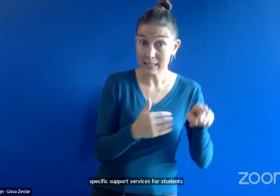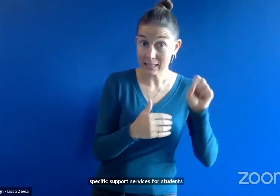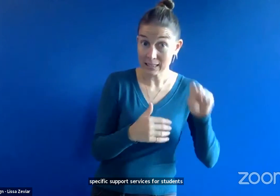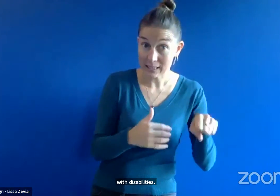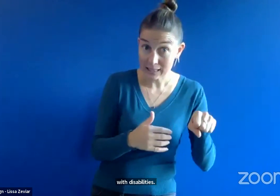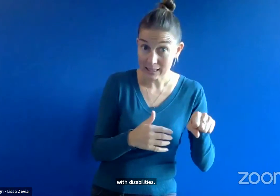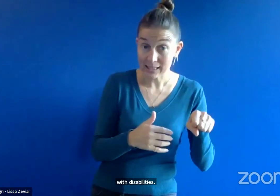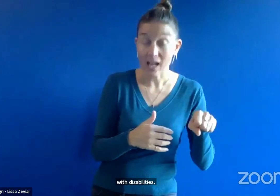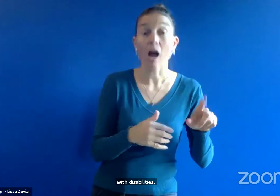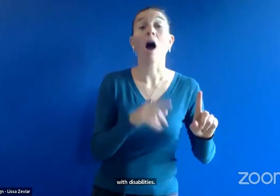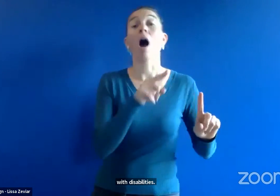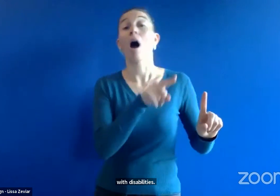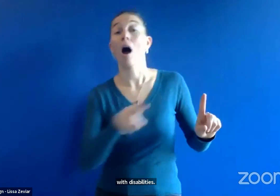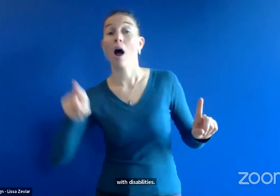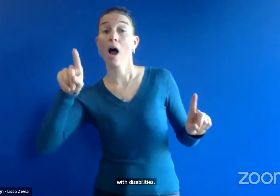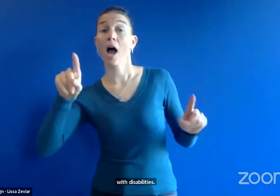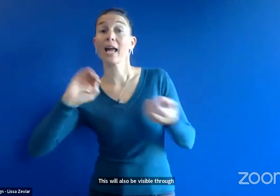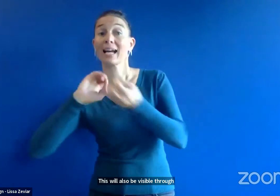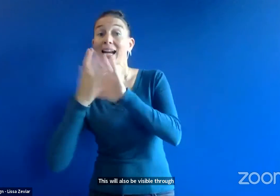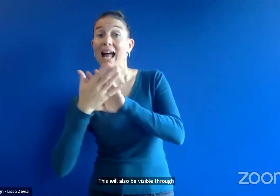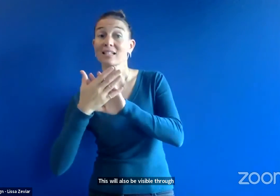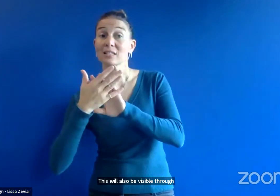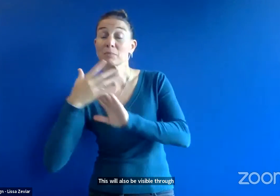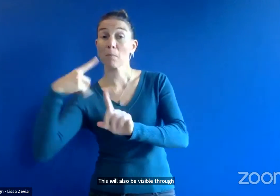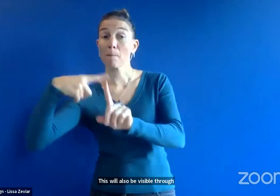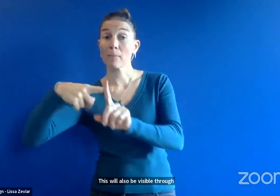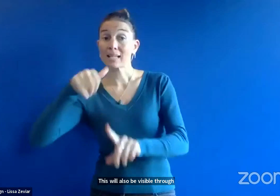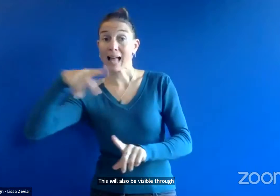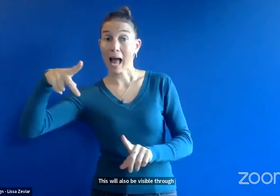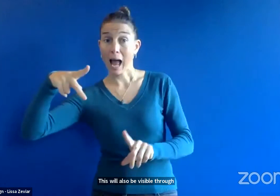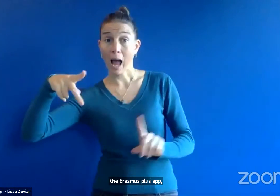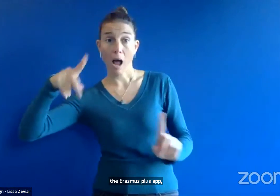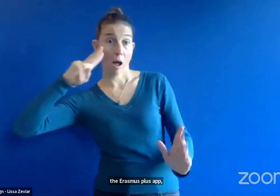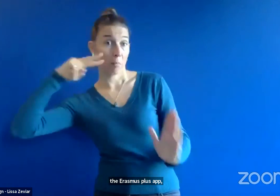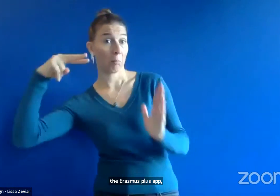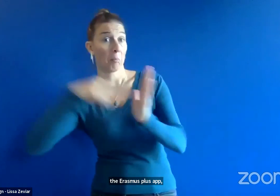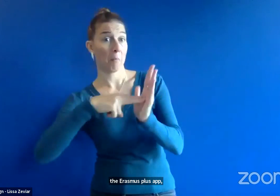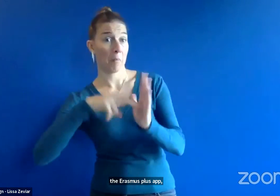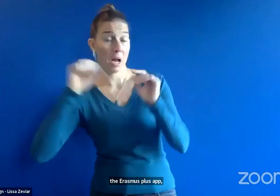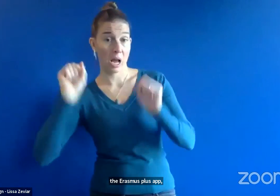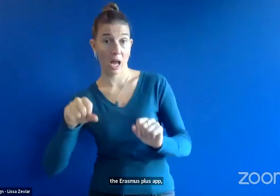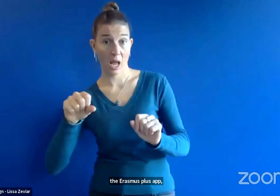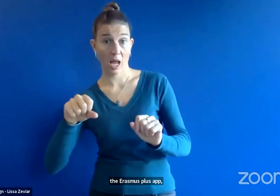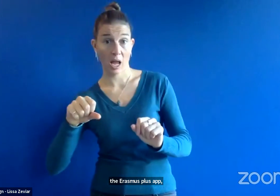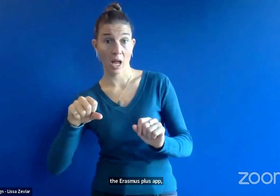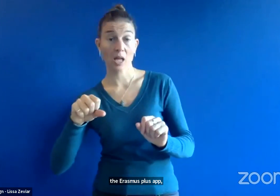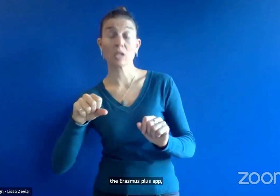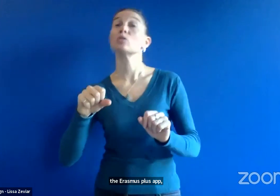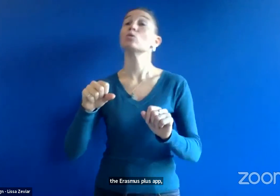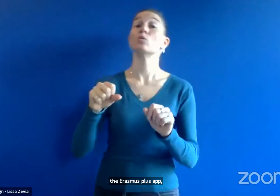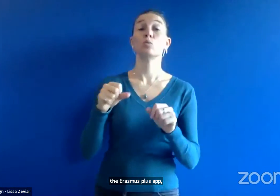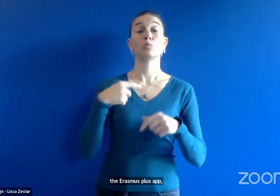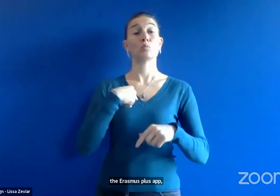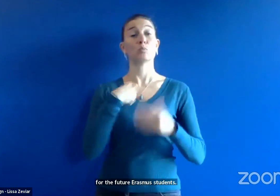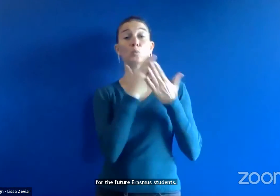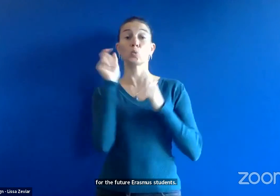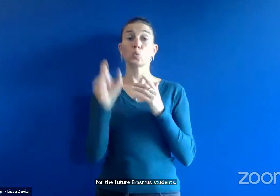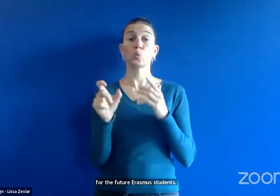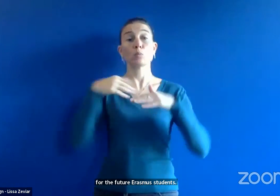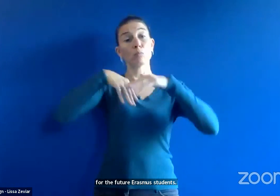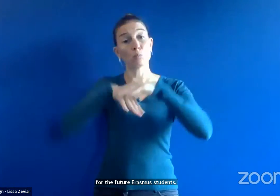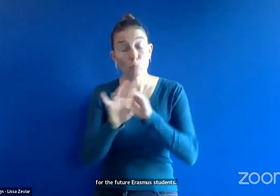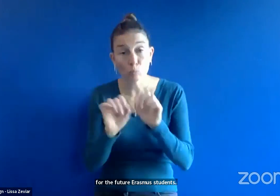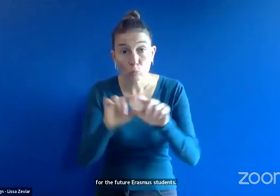through the Erasmus Plus app to the future Erasmus students, where they will be able to see